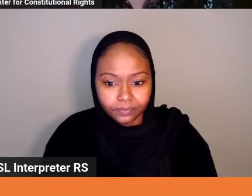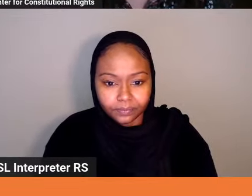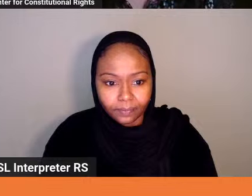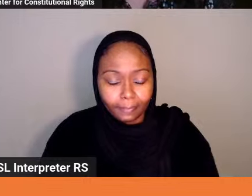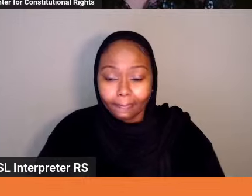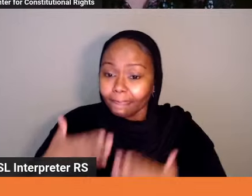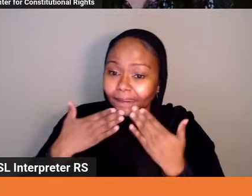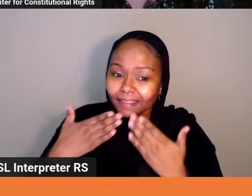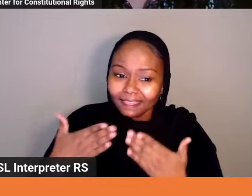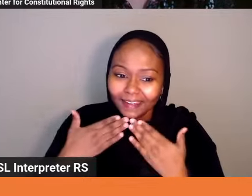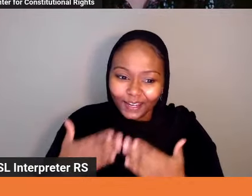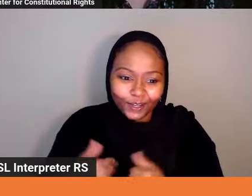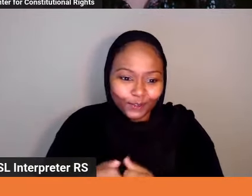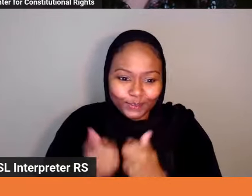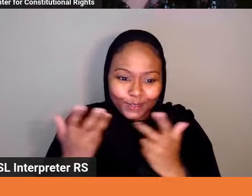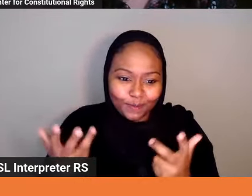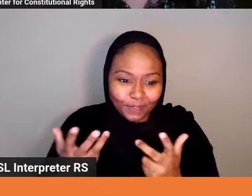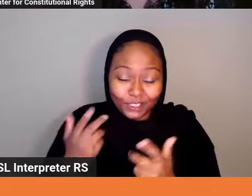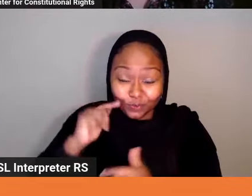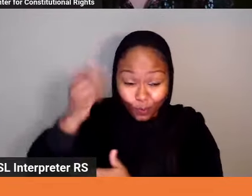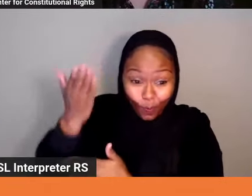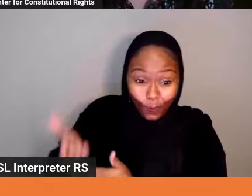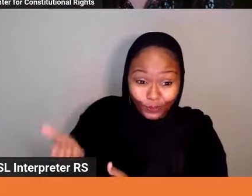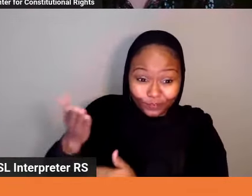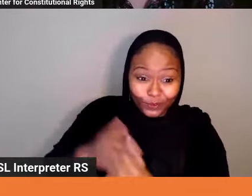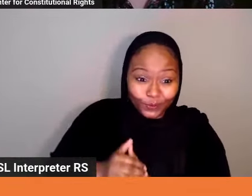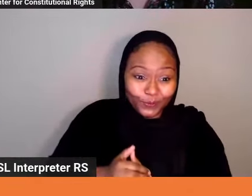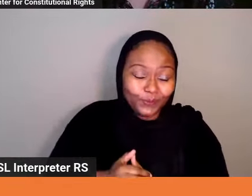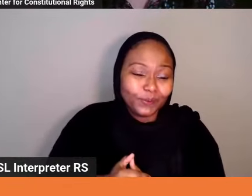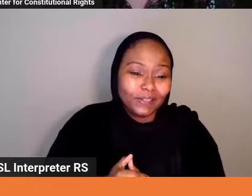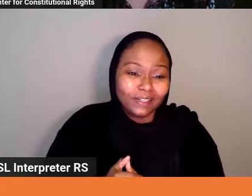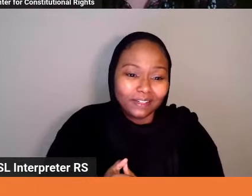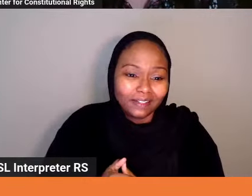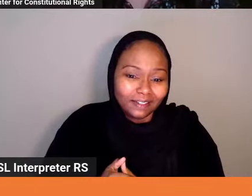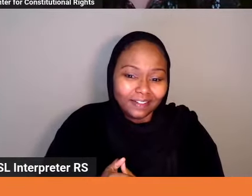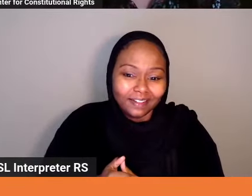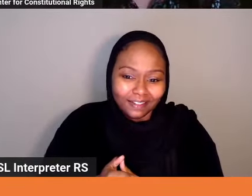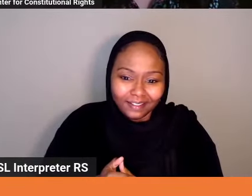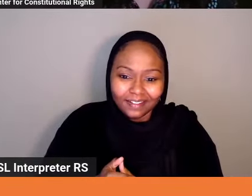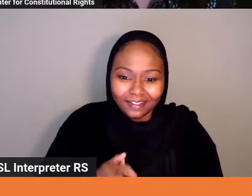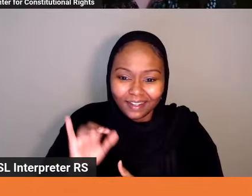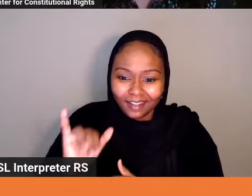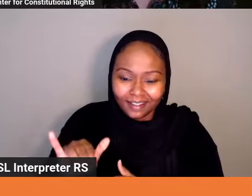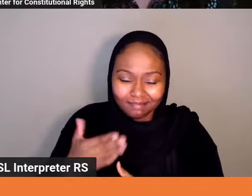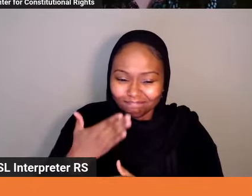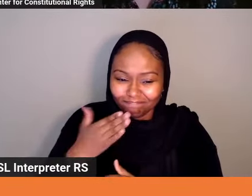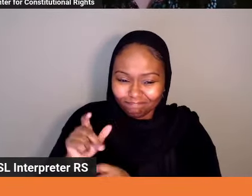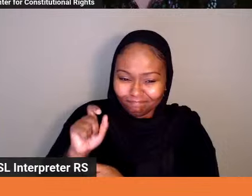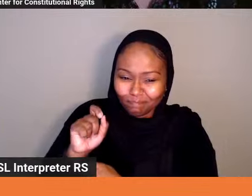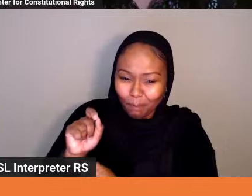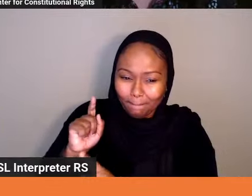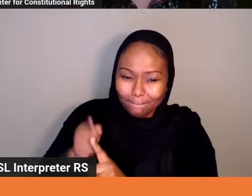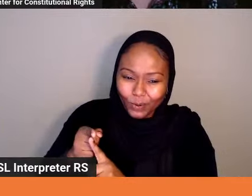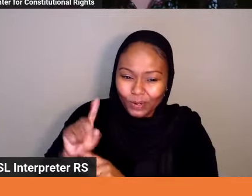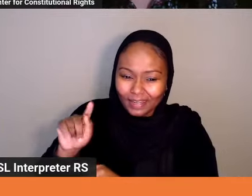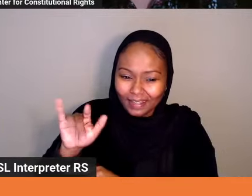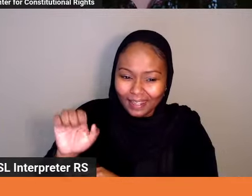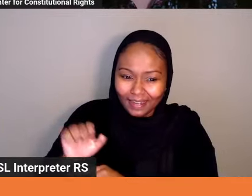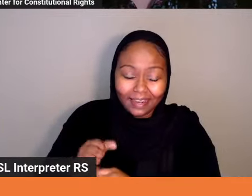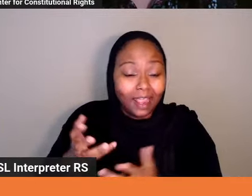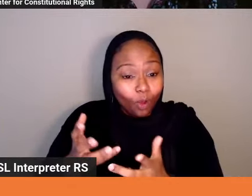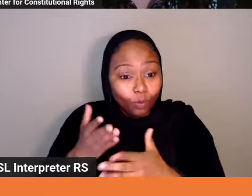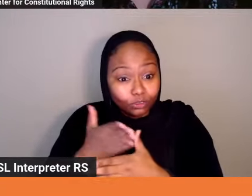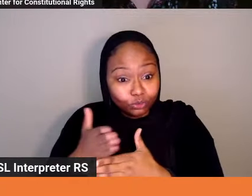Thank you so much to all of you for that and for ending on that note, Katie. I wanted to just share a